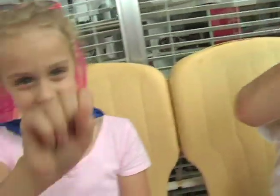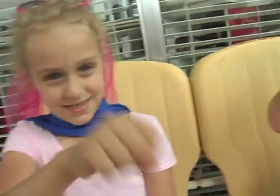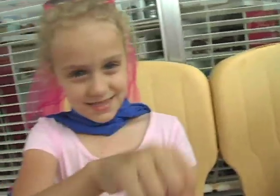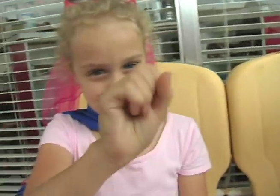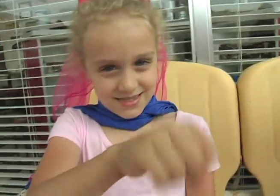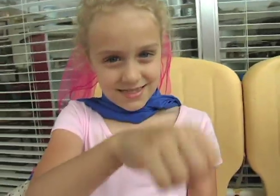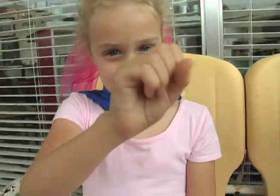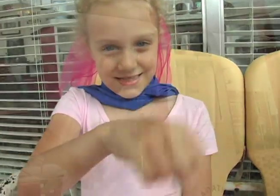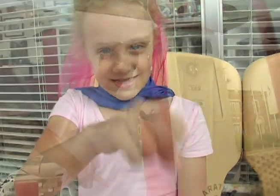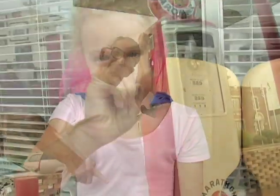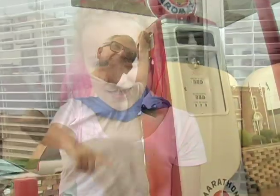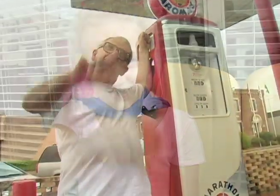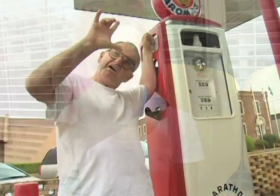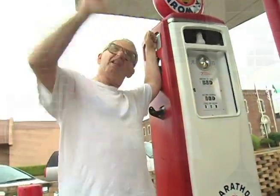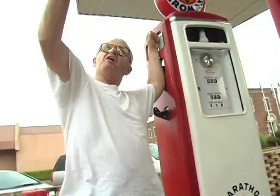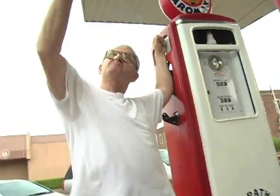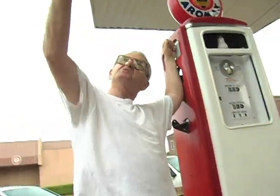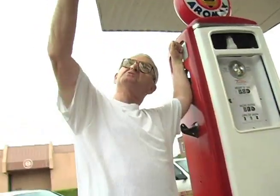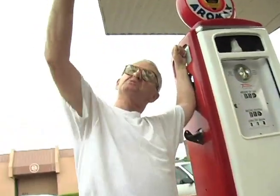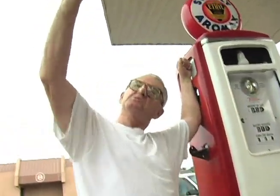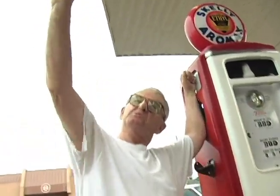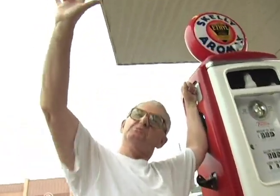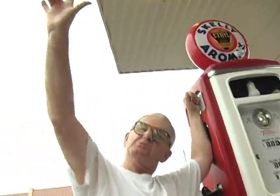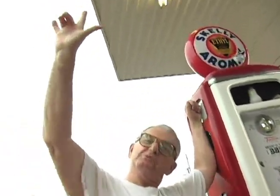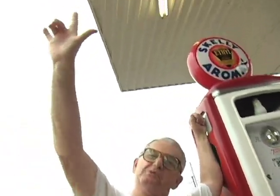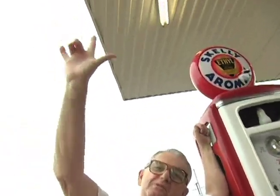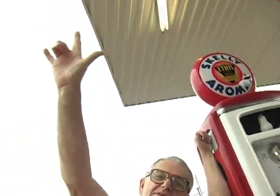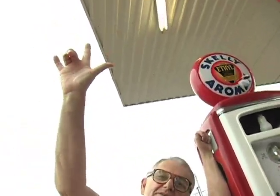child Yes, I will be your child